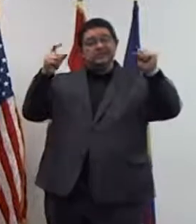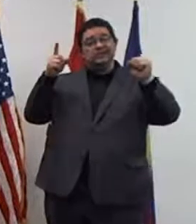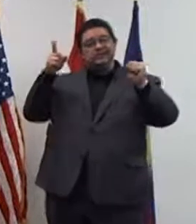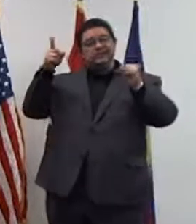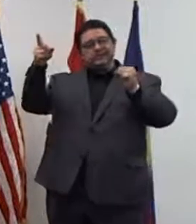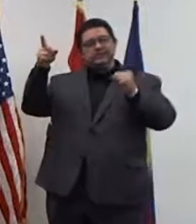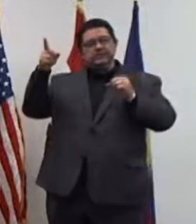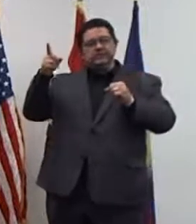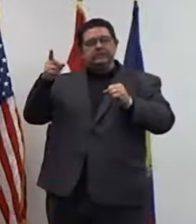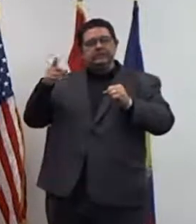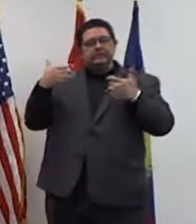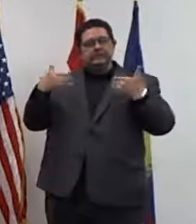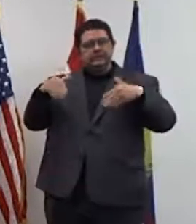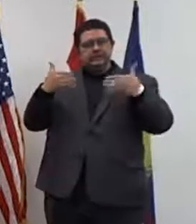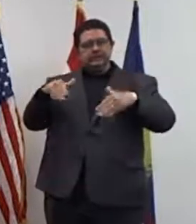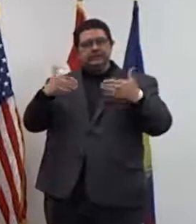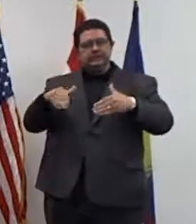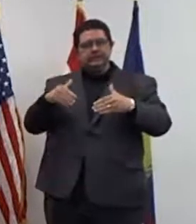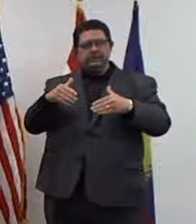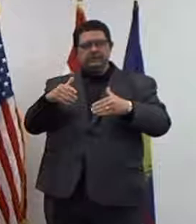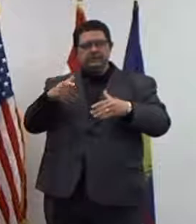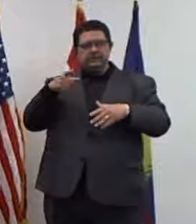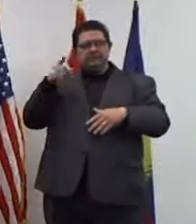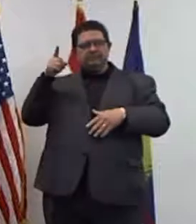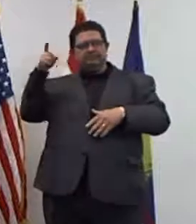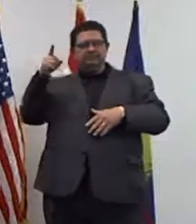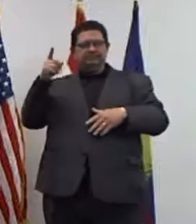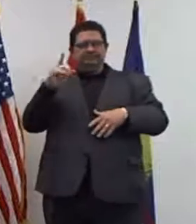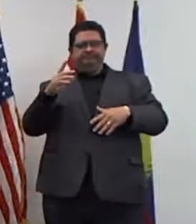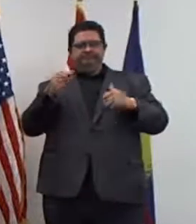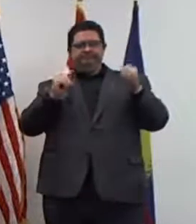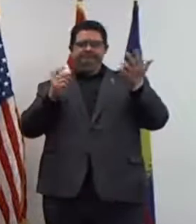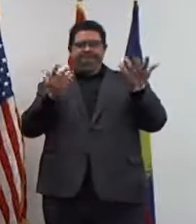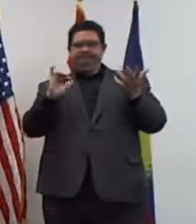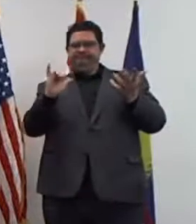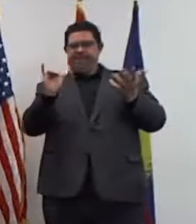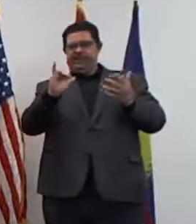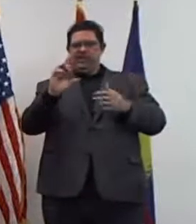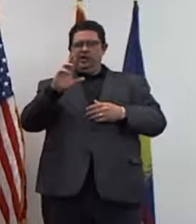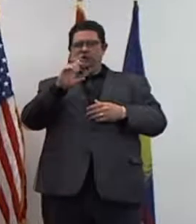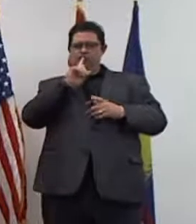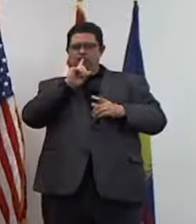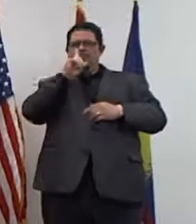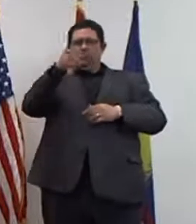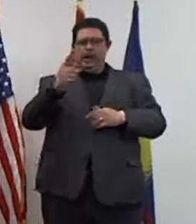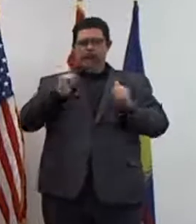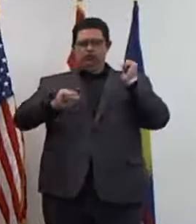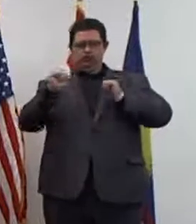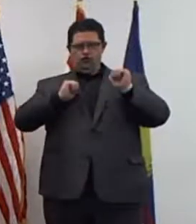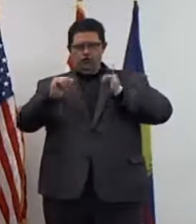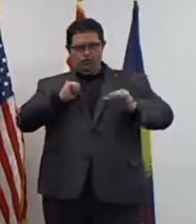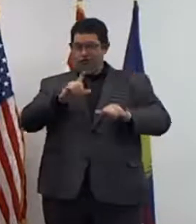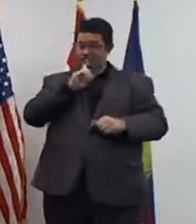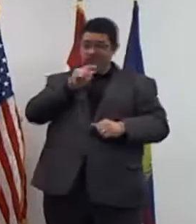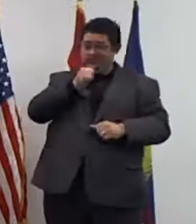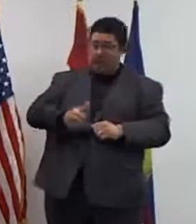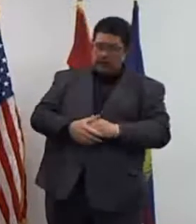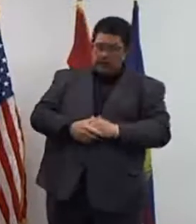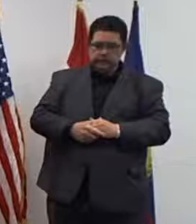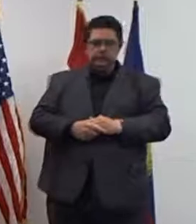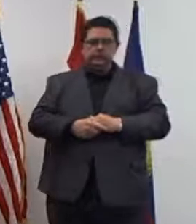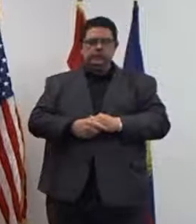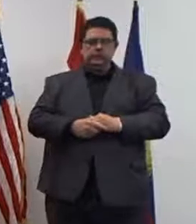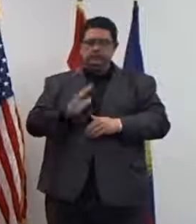this unrest as if it were a reality show. And it's not. It's really not. Our nation